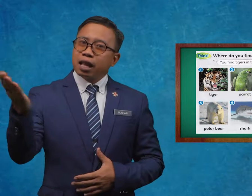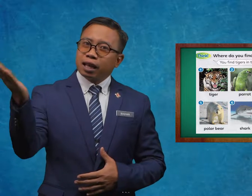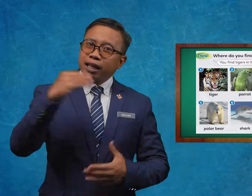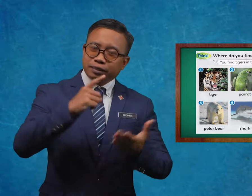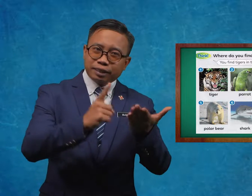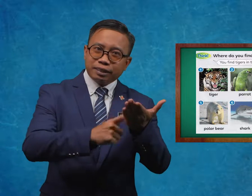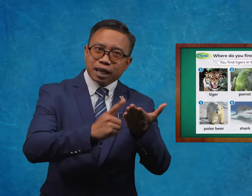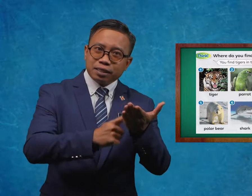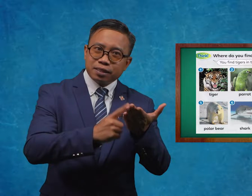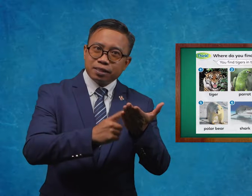Let's discuss.